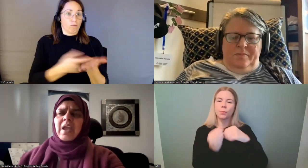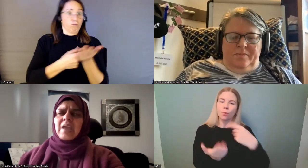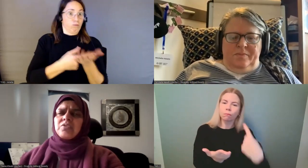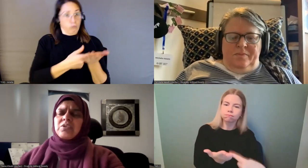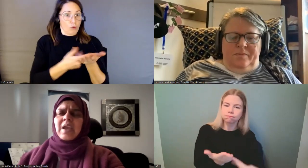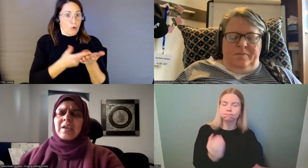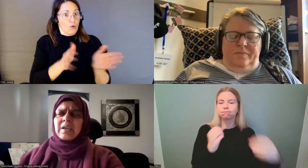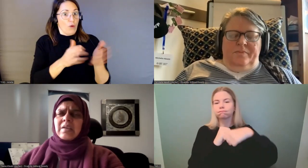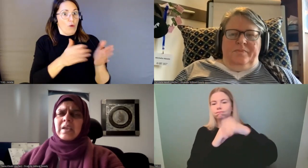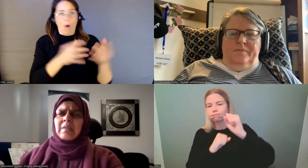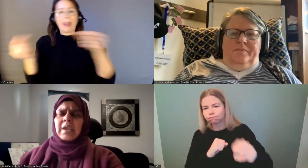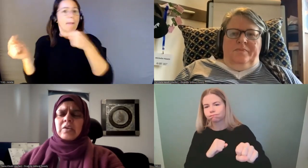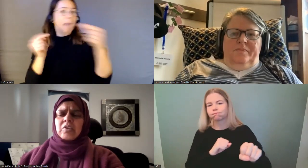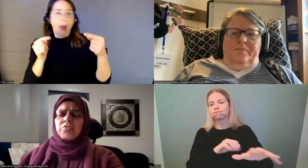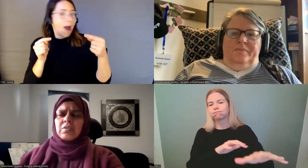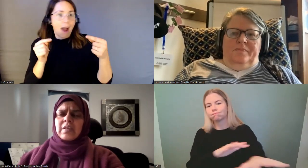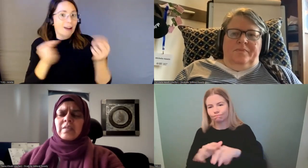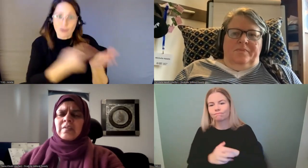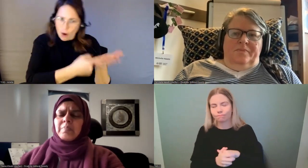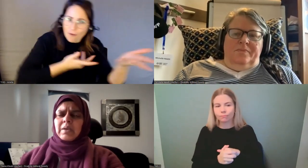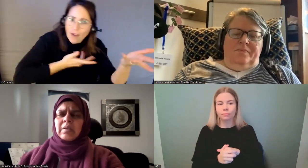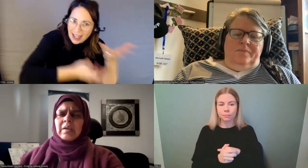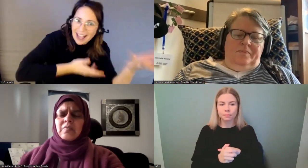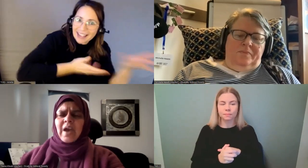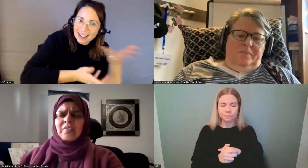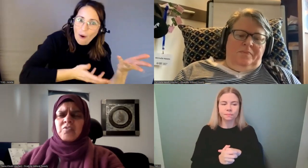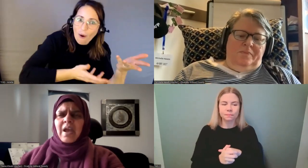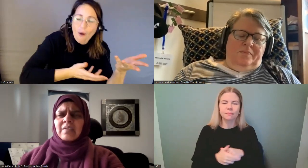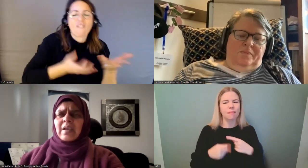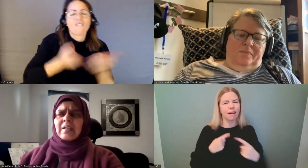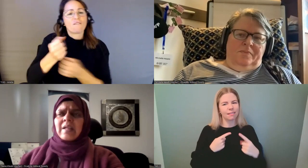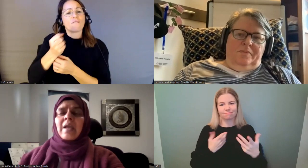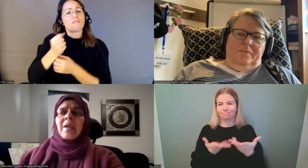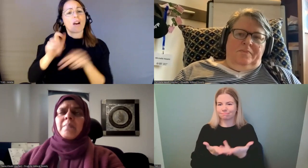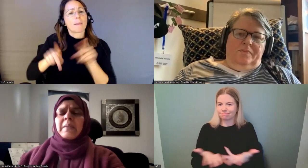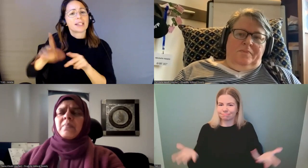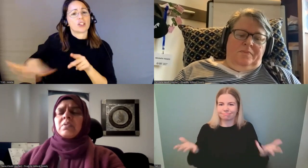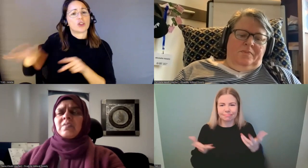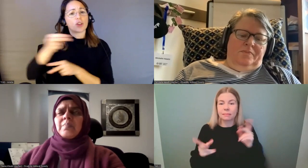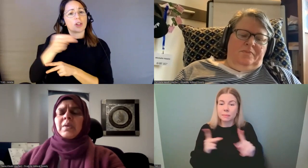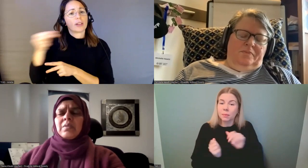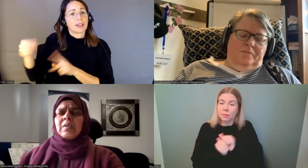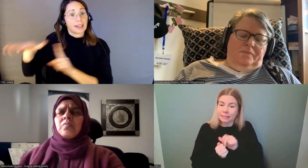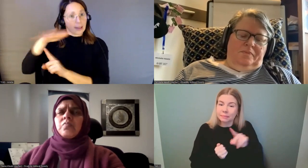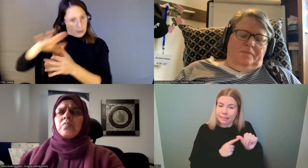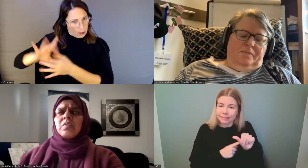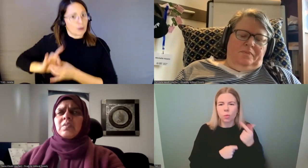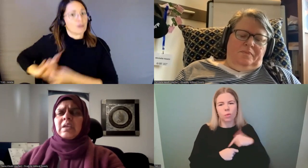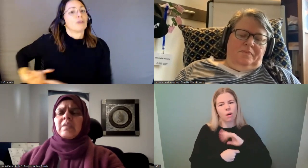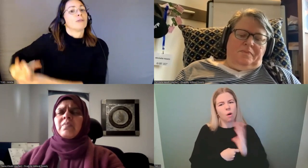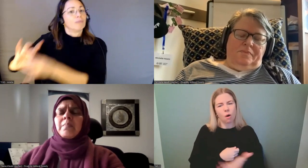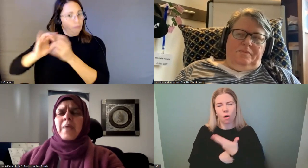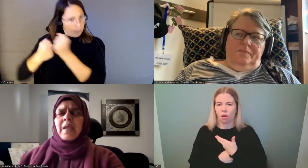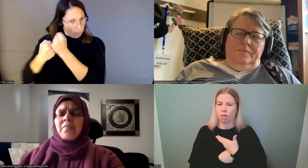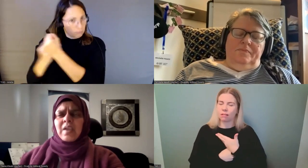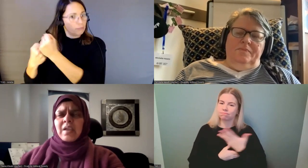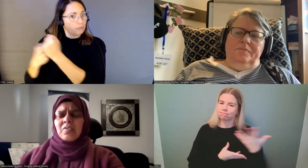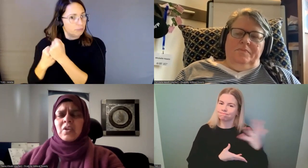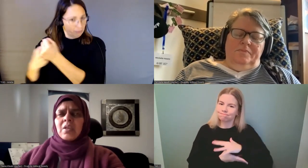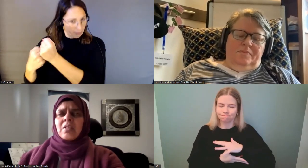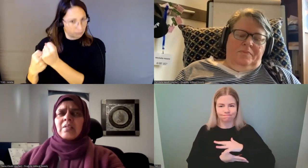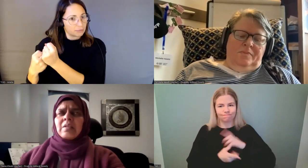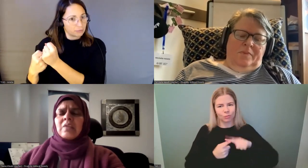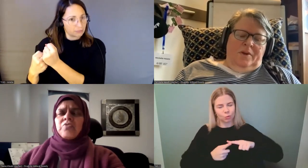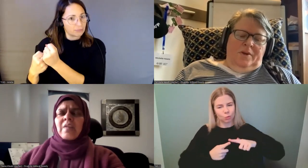we stand united in making sure that this bill is fast-tracked and that people with disabilities receive the